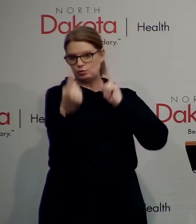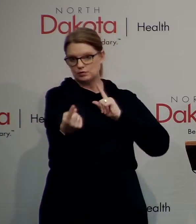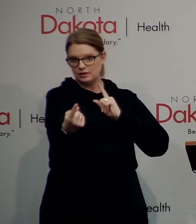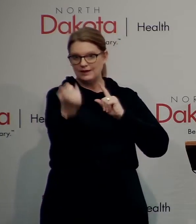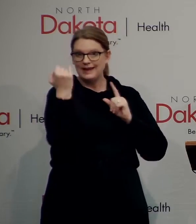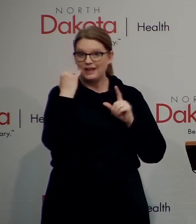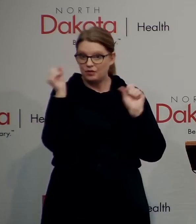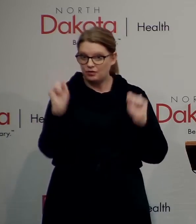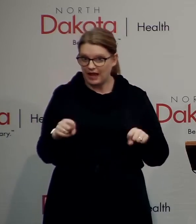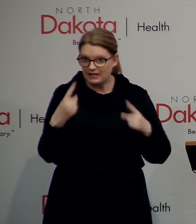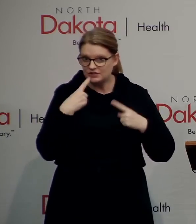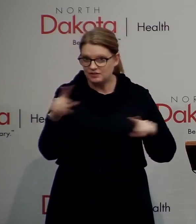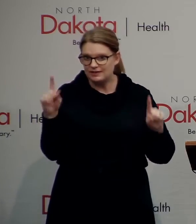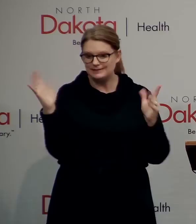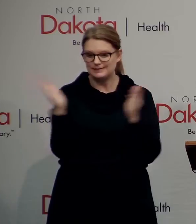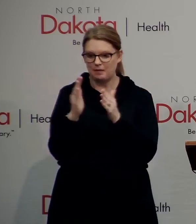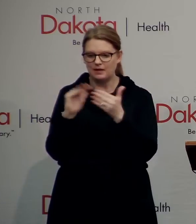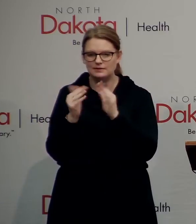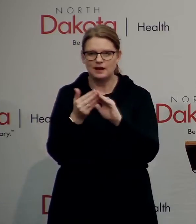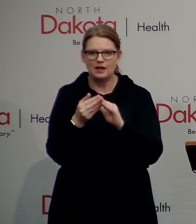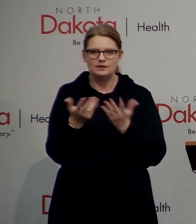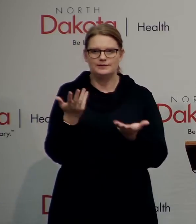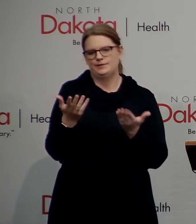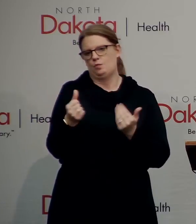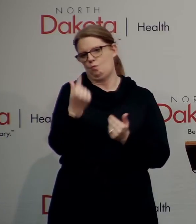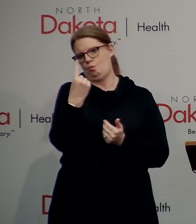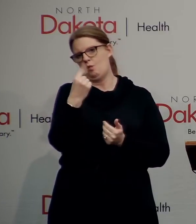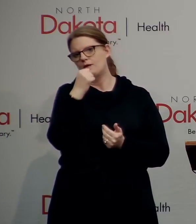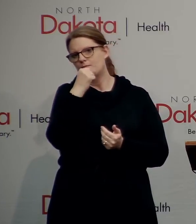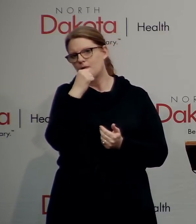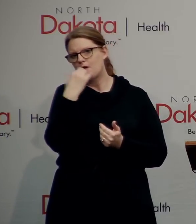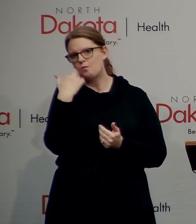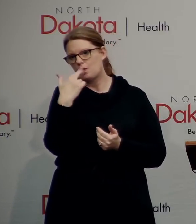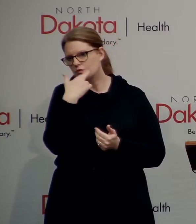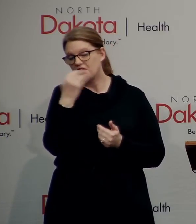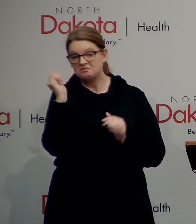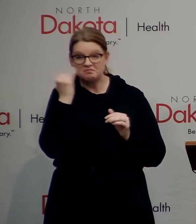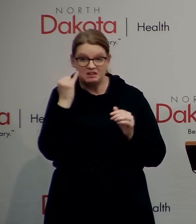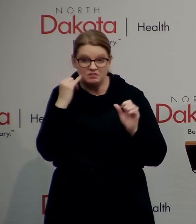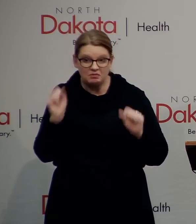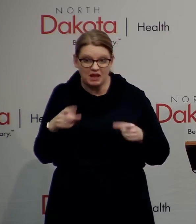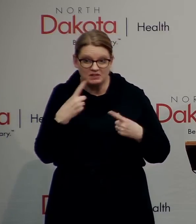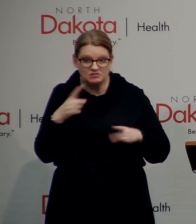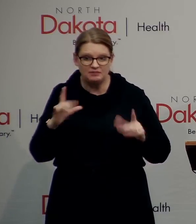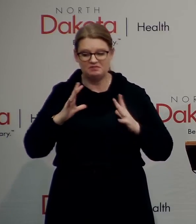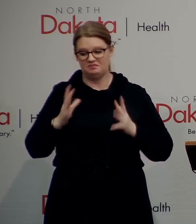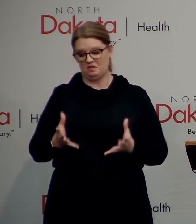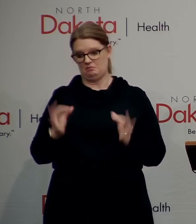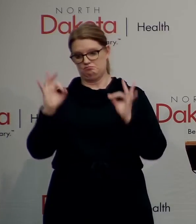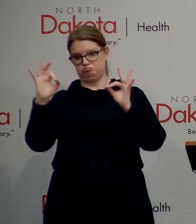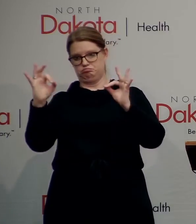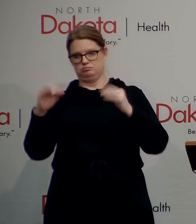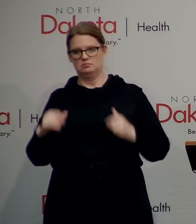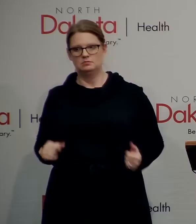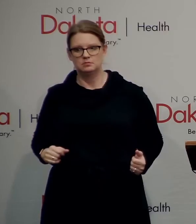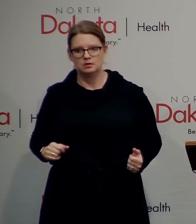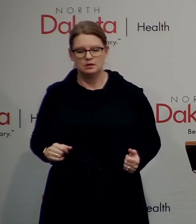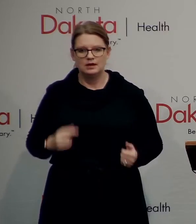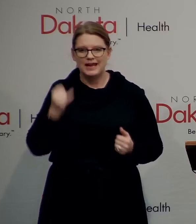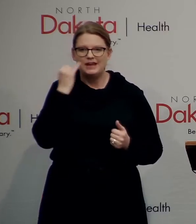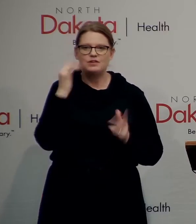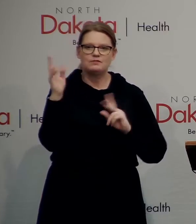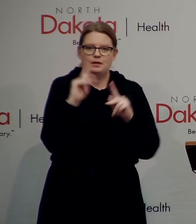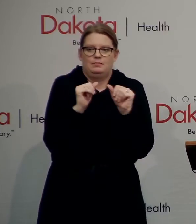achieve that in a small town that's only got one bar and restaurant, if you can achieve that, then great. If you are got